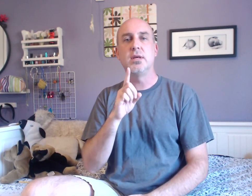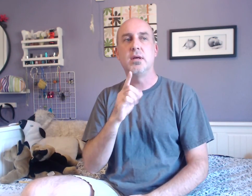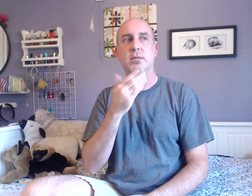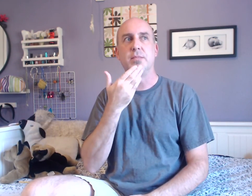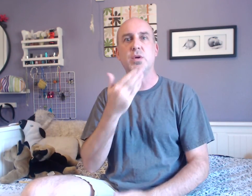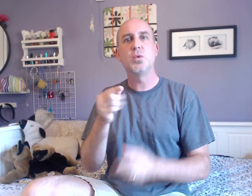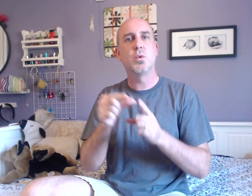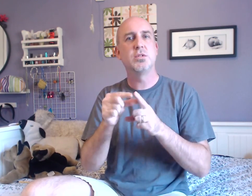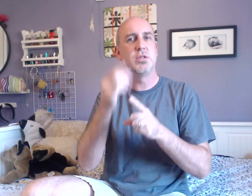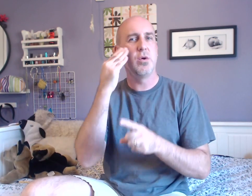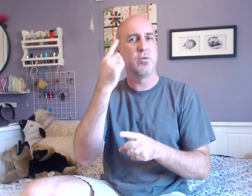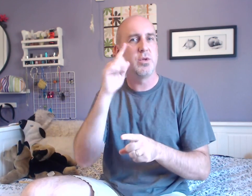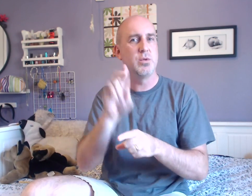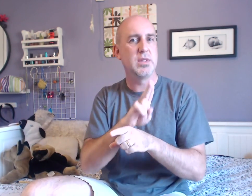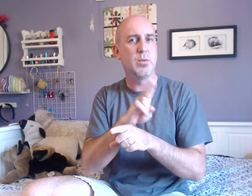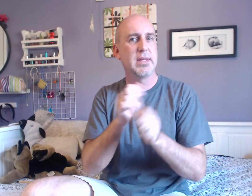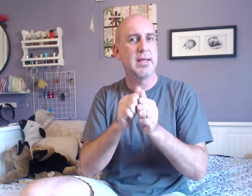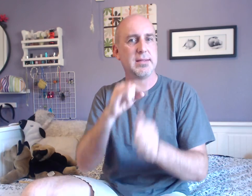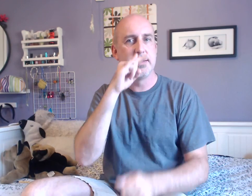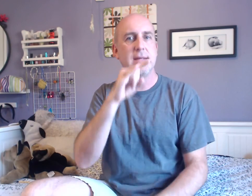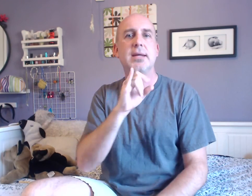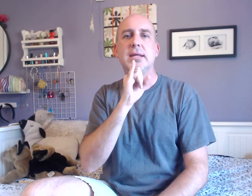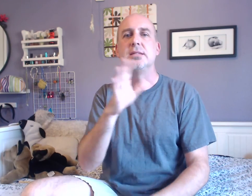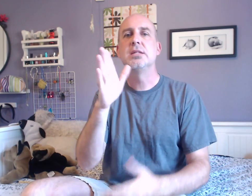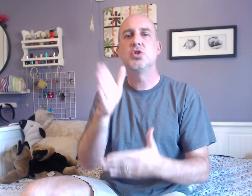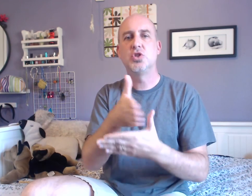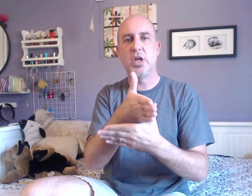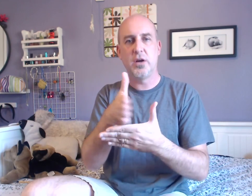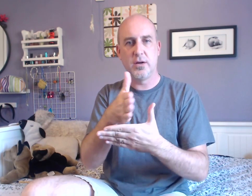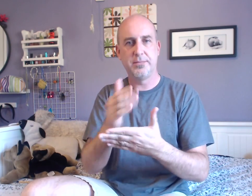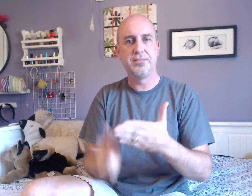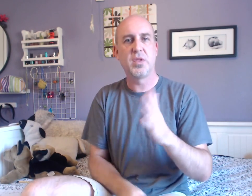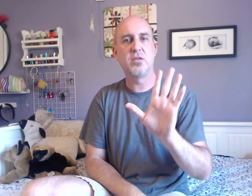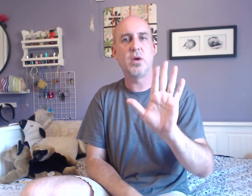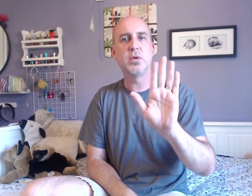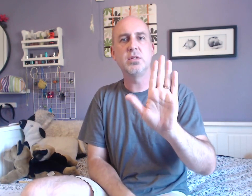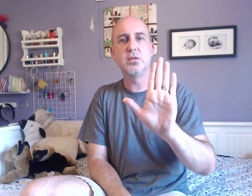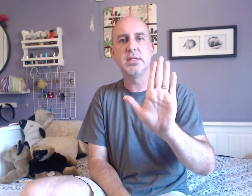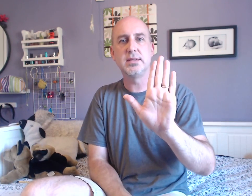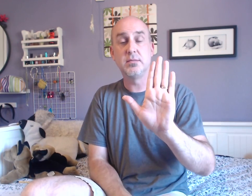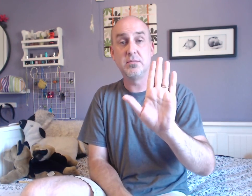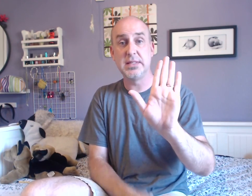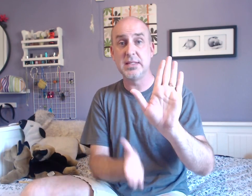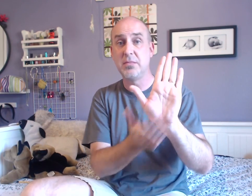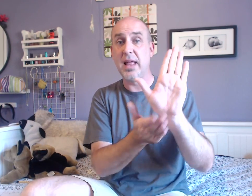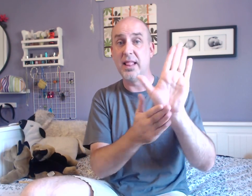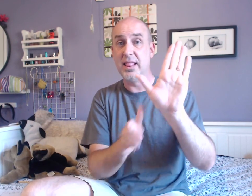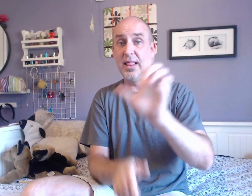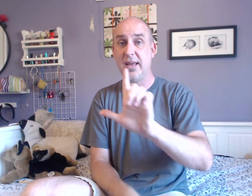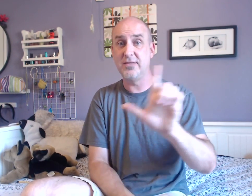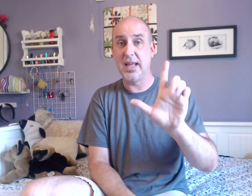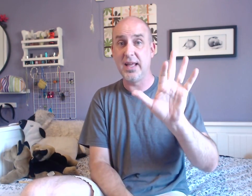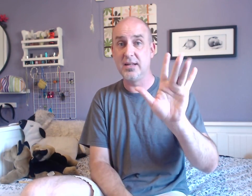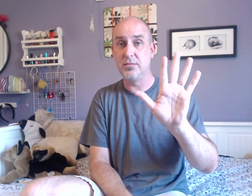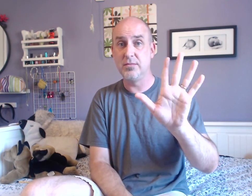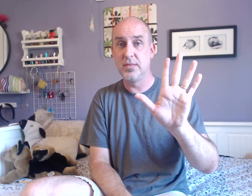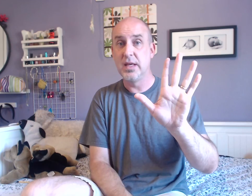a good word to know for using with kids is share. So we're going to do this. This is my left hand. If